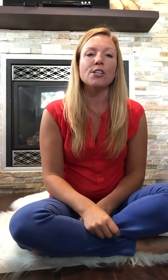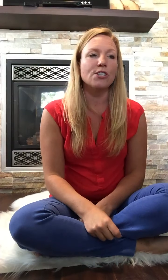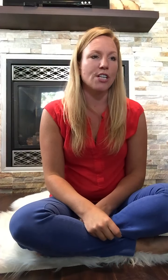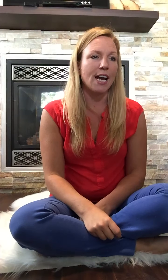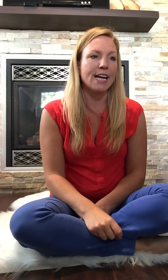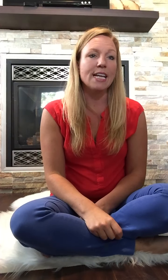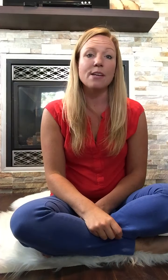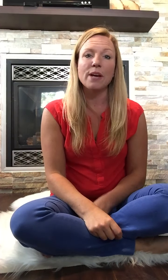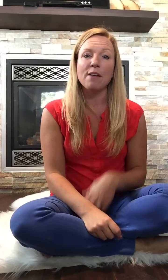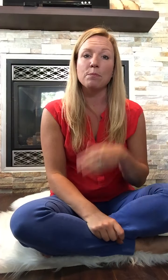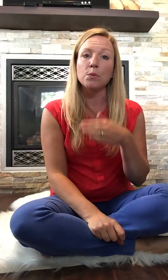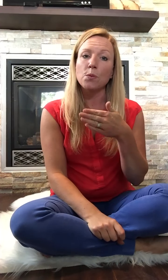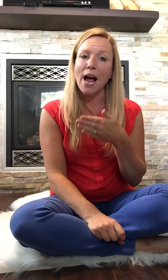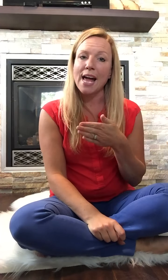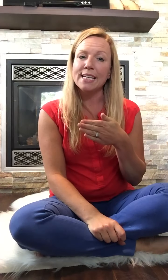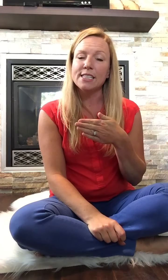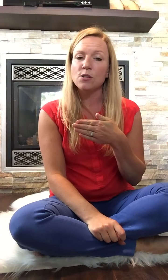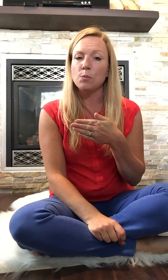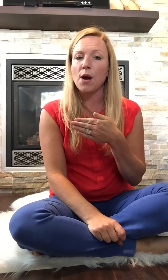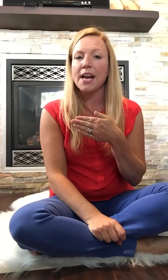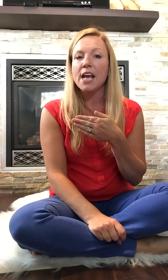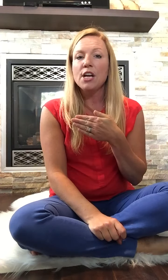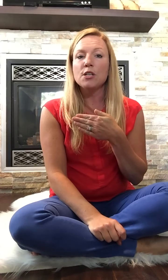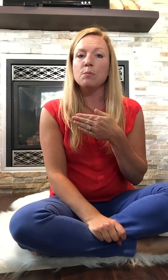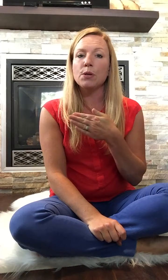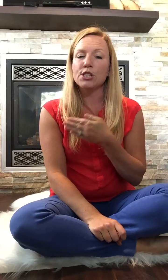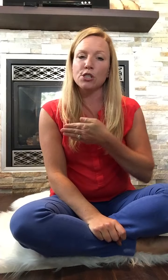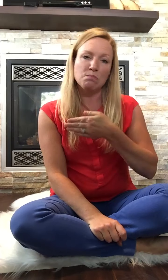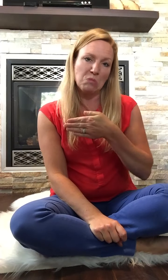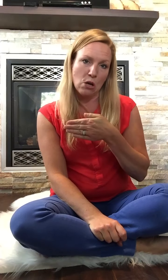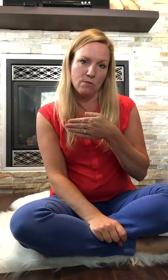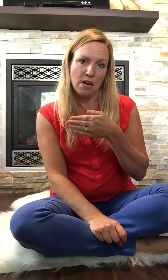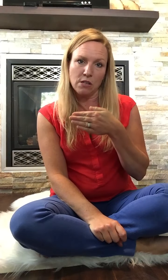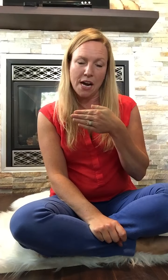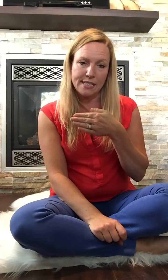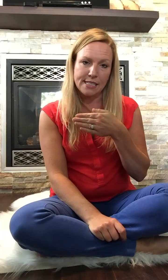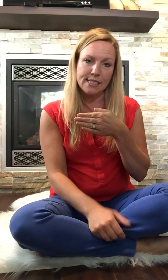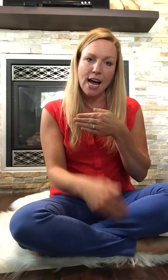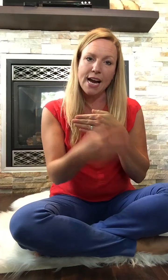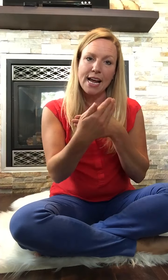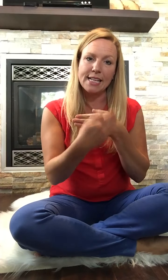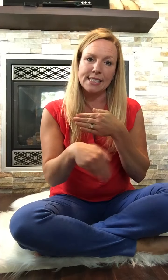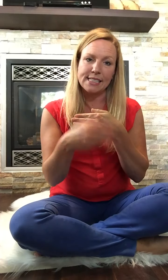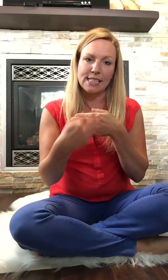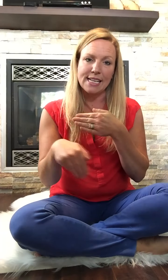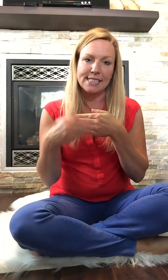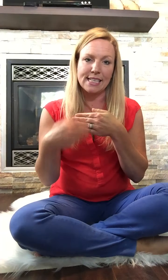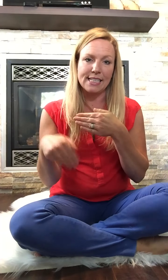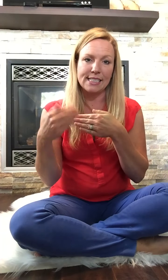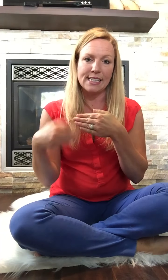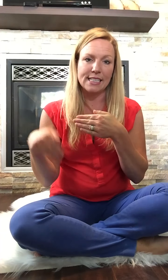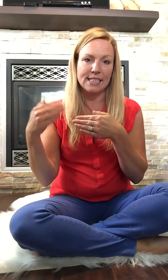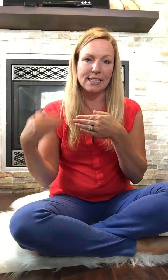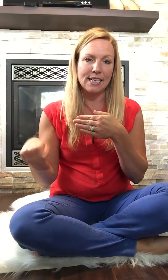your chin. Then we have bread. So bread, you put your loaf out kind of to the side and slice it